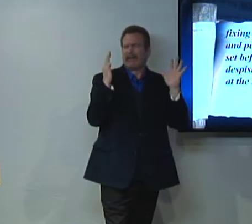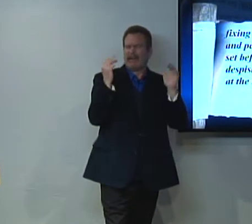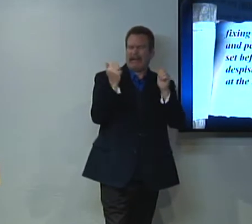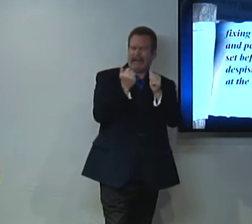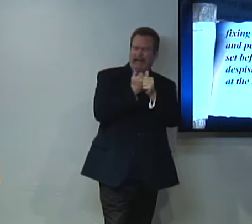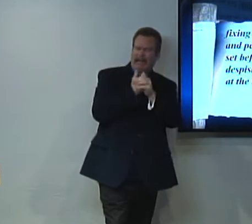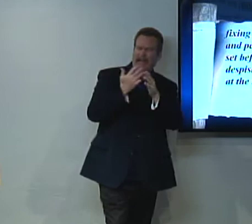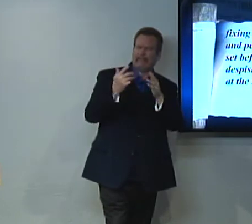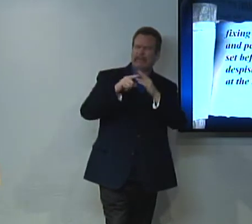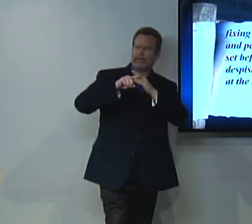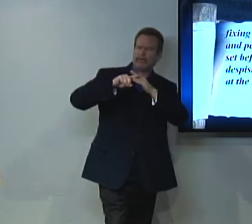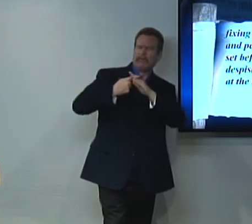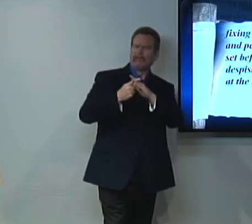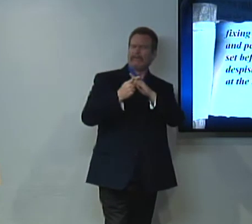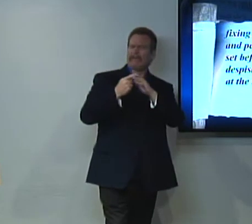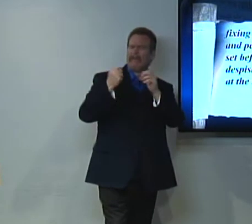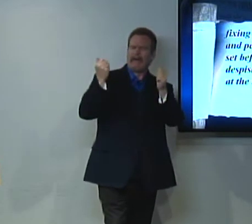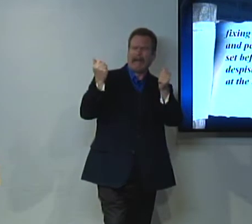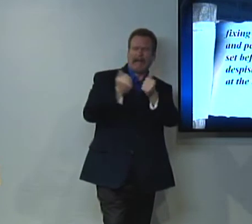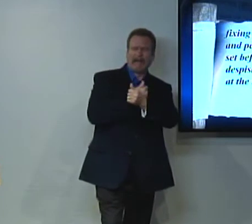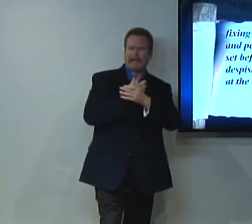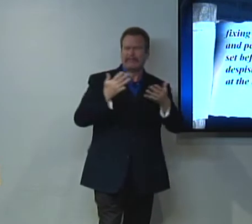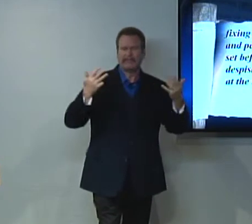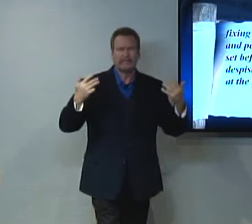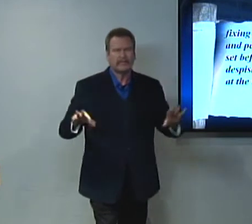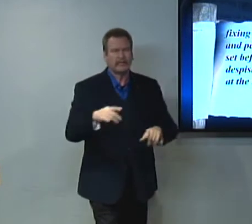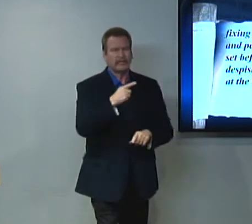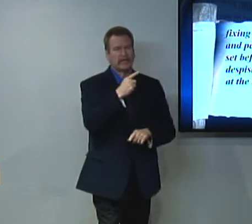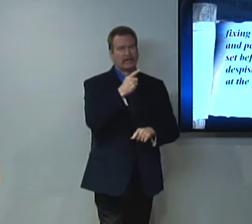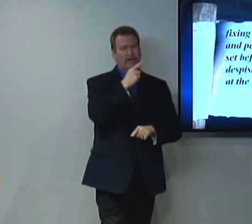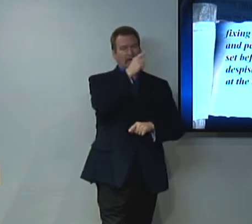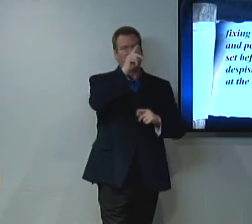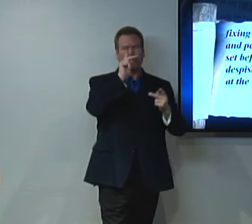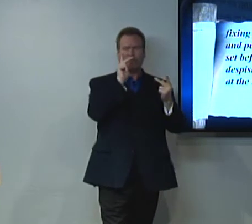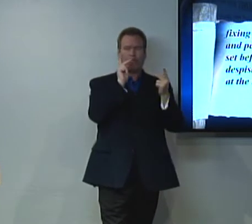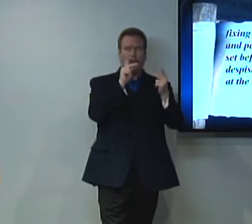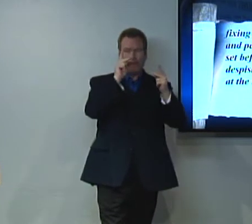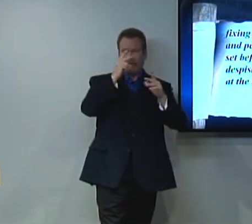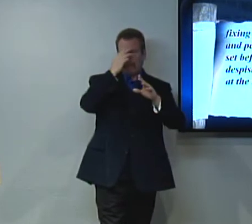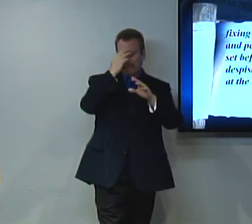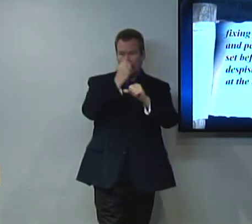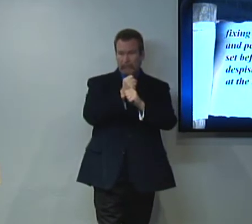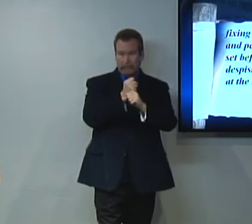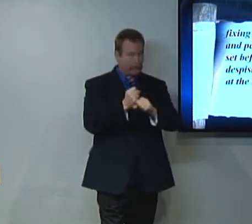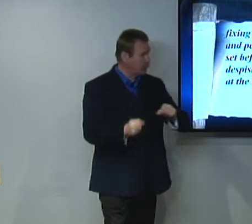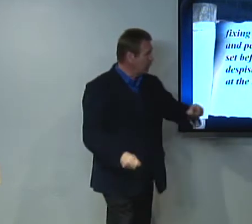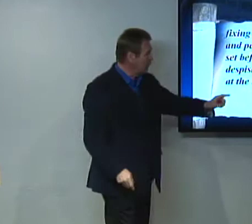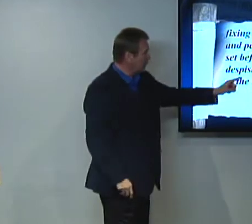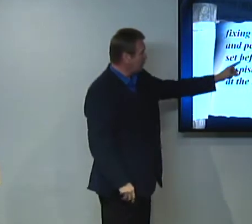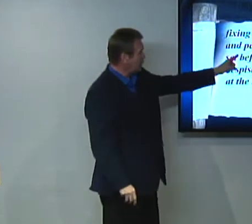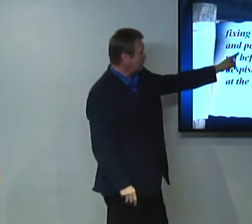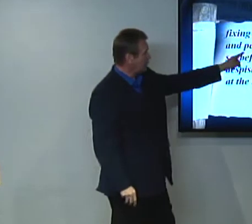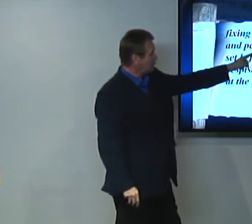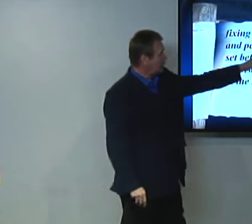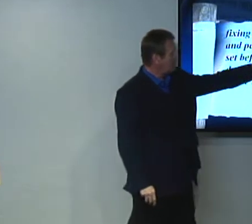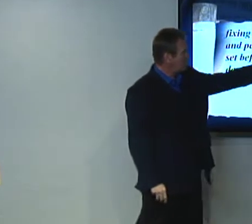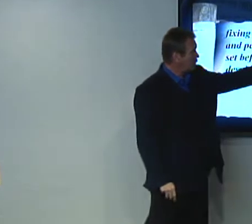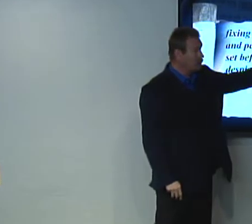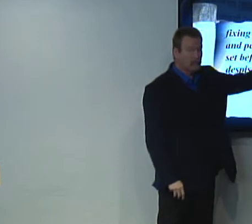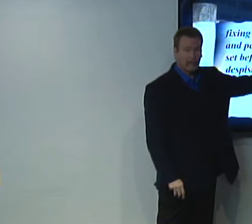is the author and perfecter of our faith. He started everything. He is the perfecter of